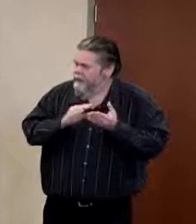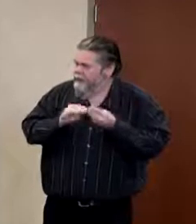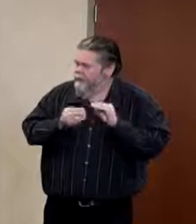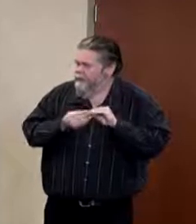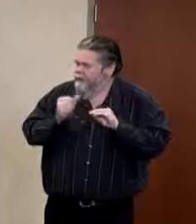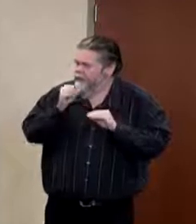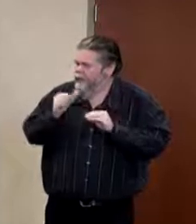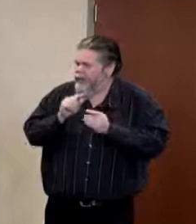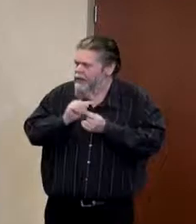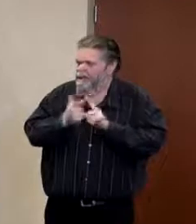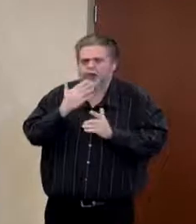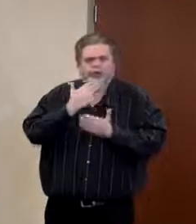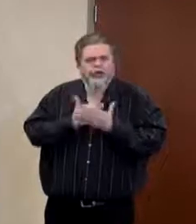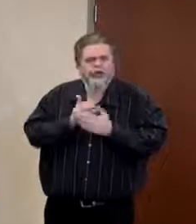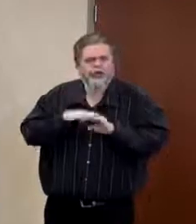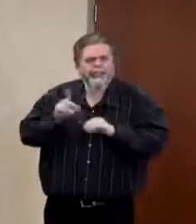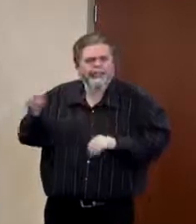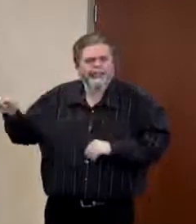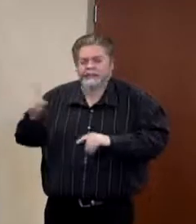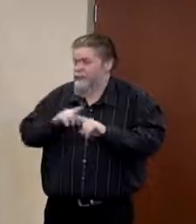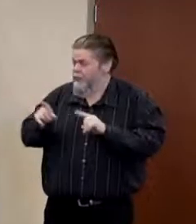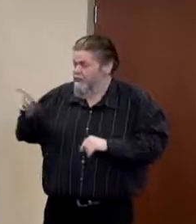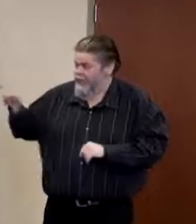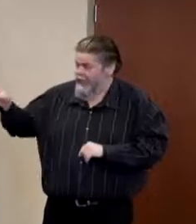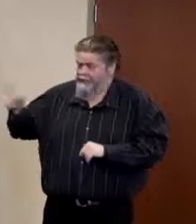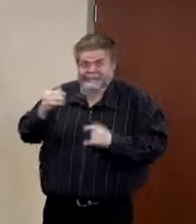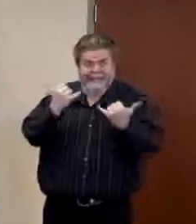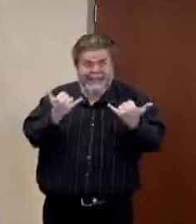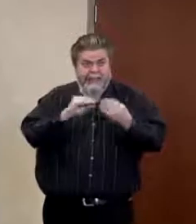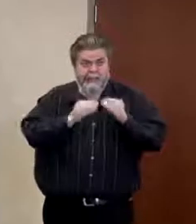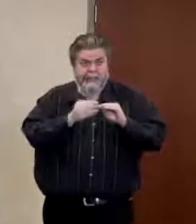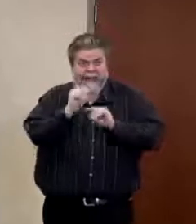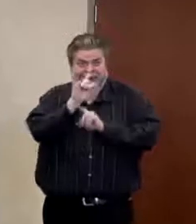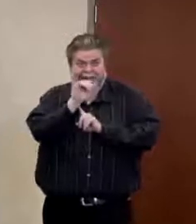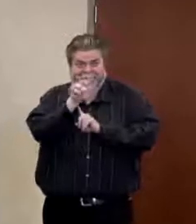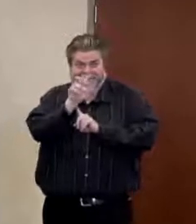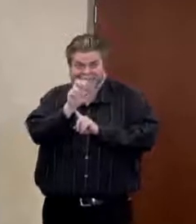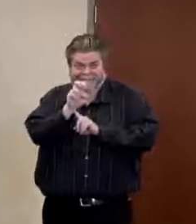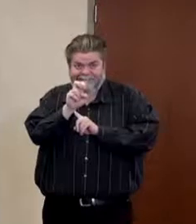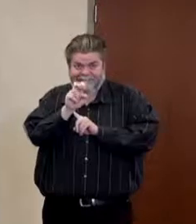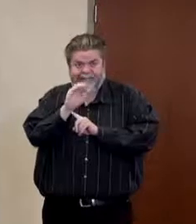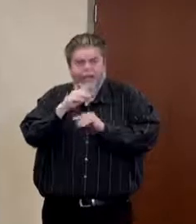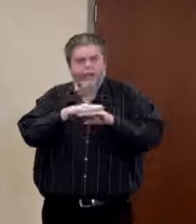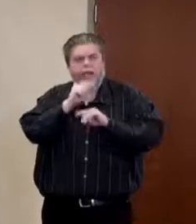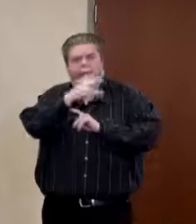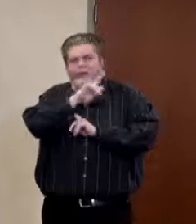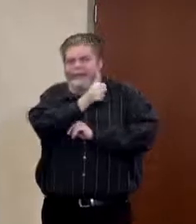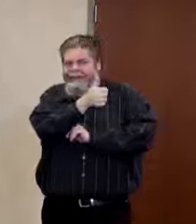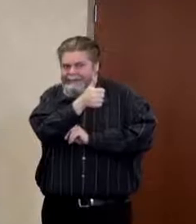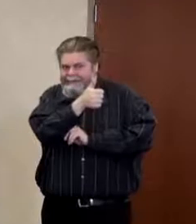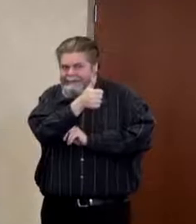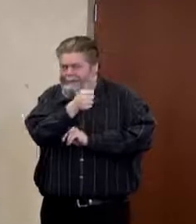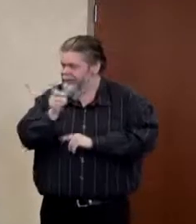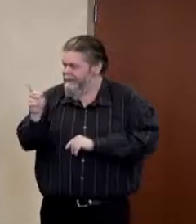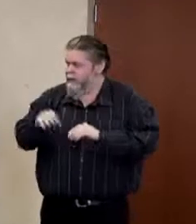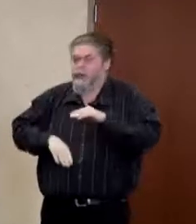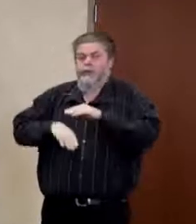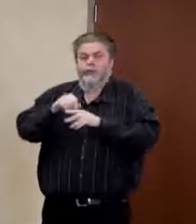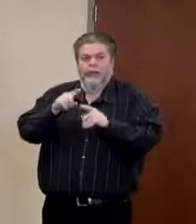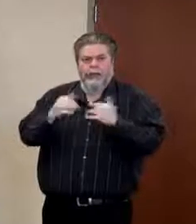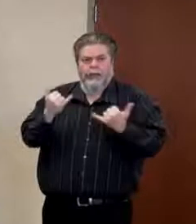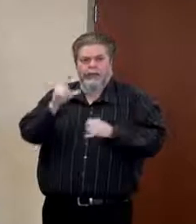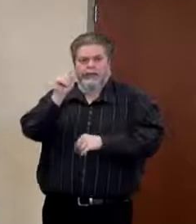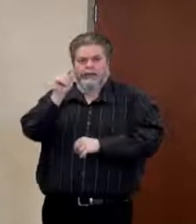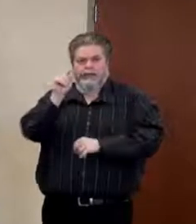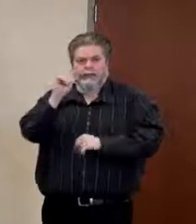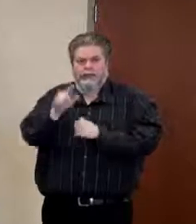didn't translate well, but basically this is the number of active cases. This was April 10 up to April 20 today.